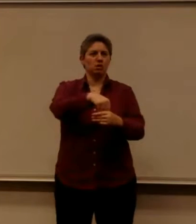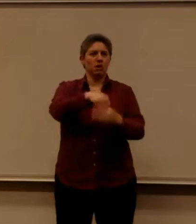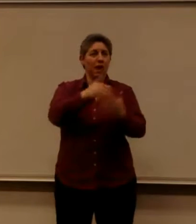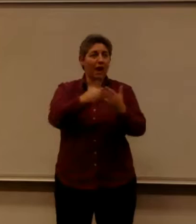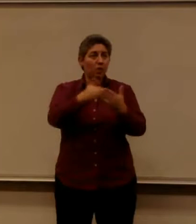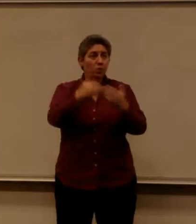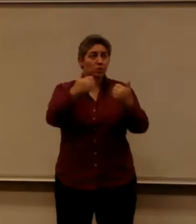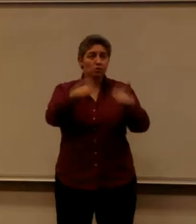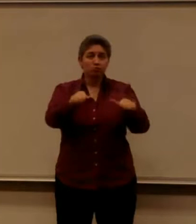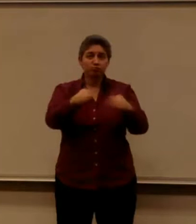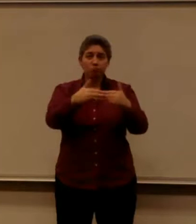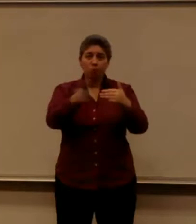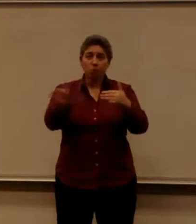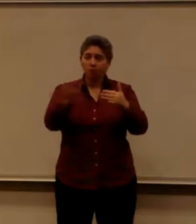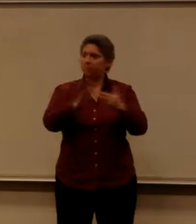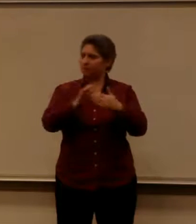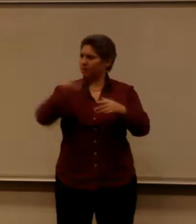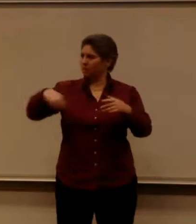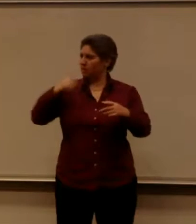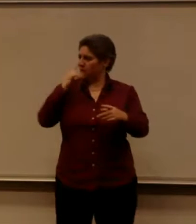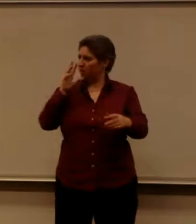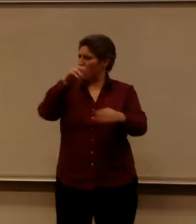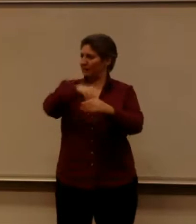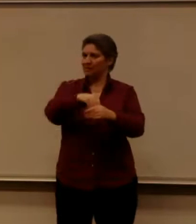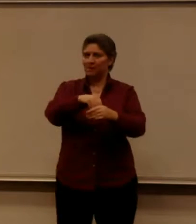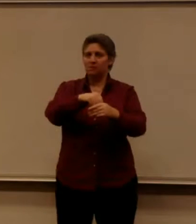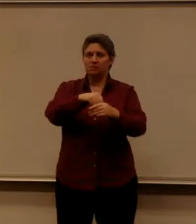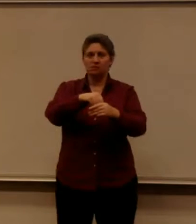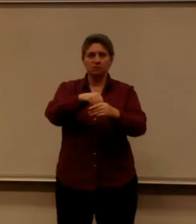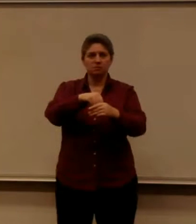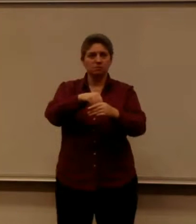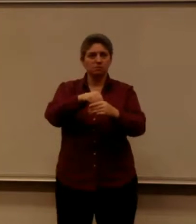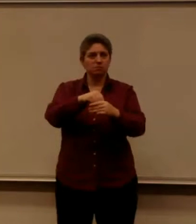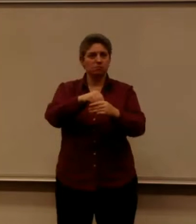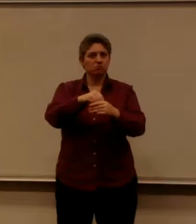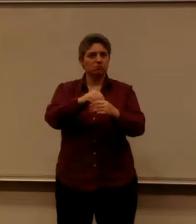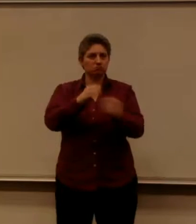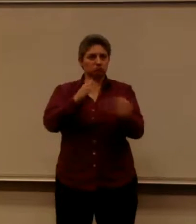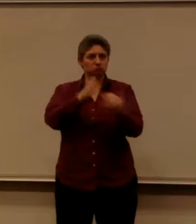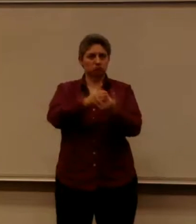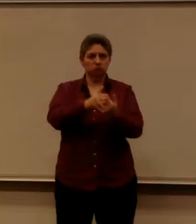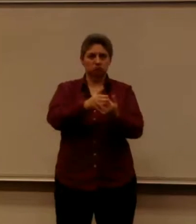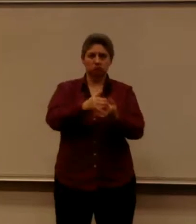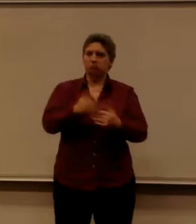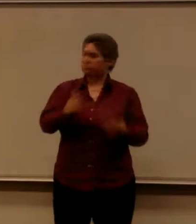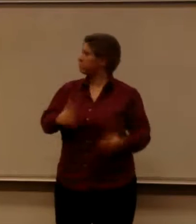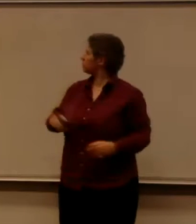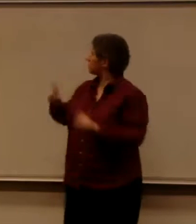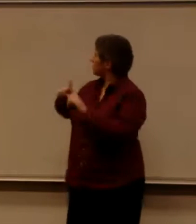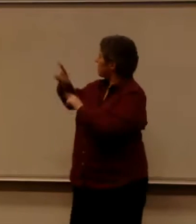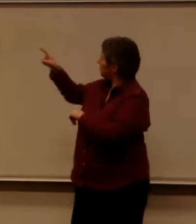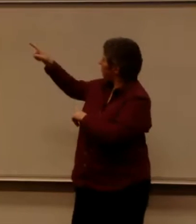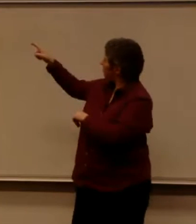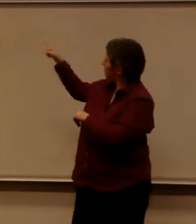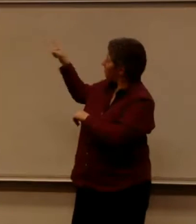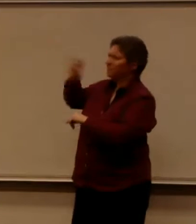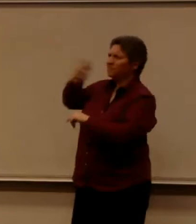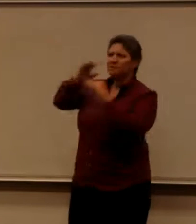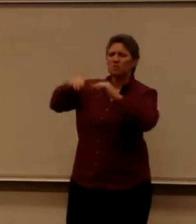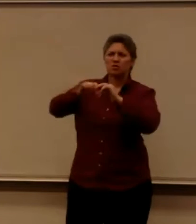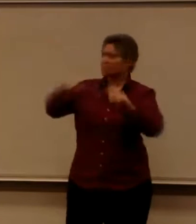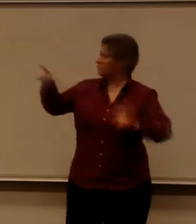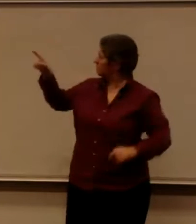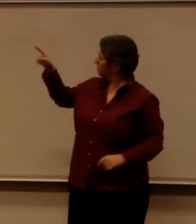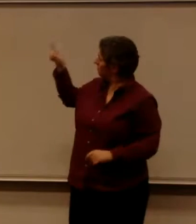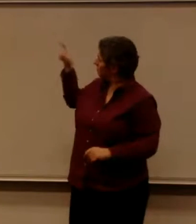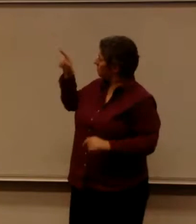to services and also inclusion for the deaf community. It means that deaf people can have their language recognised and have more access to